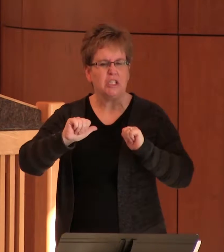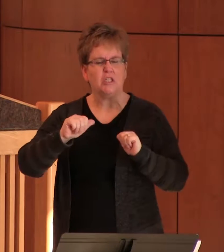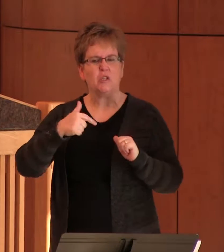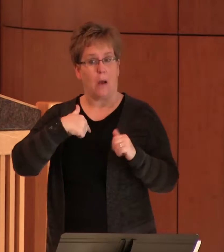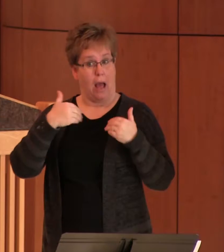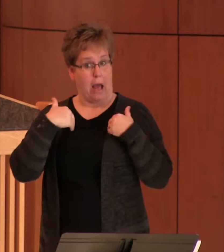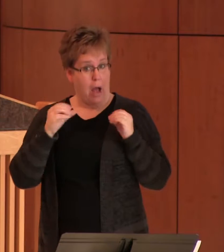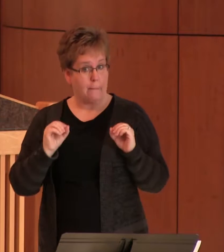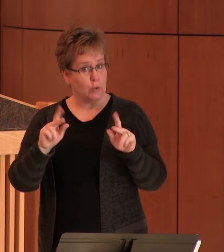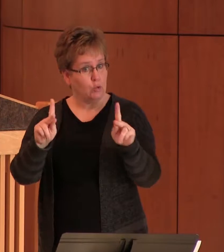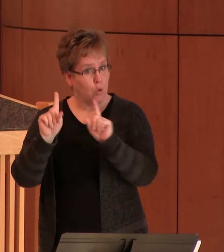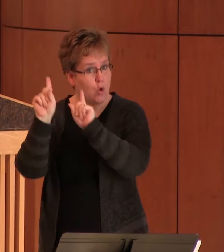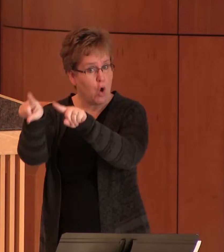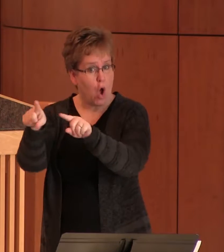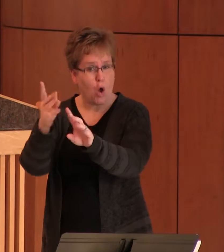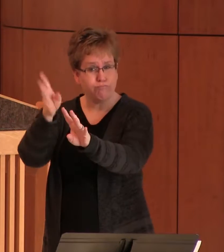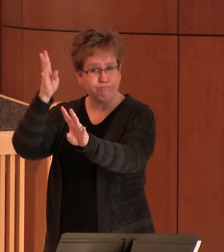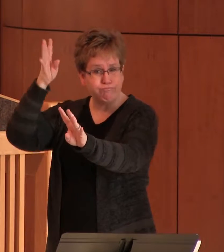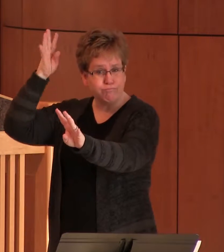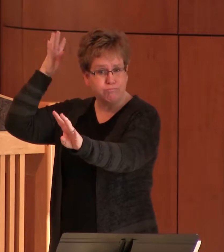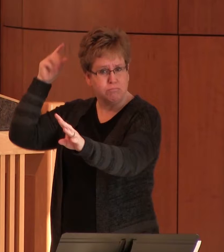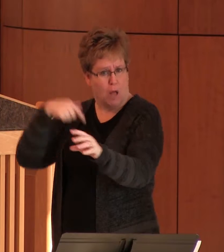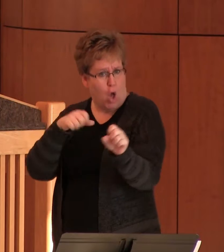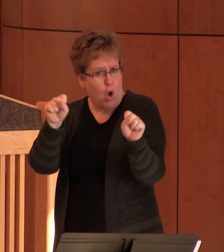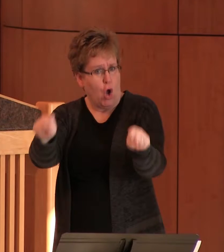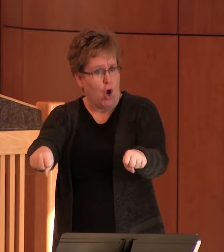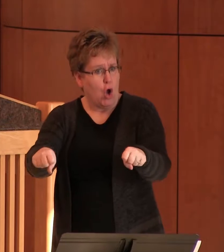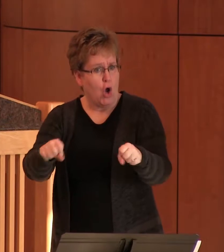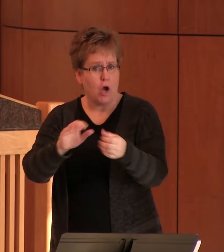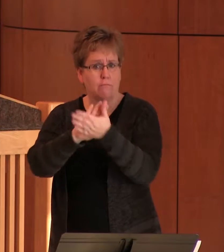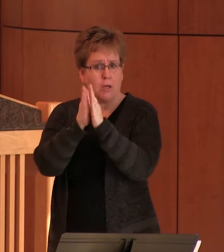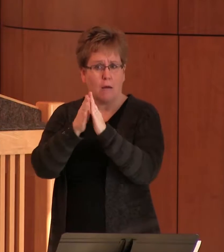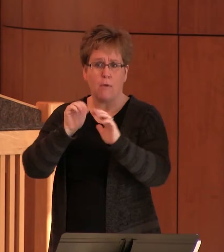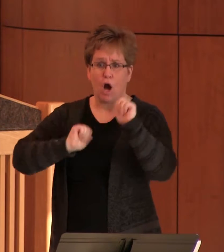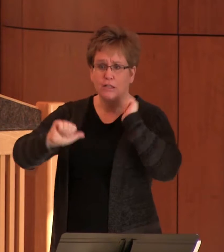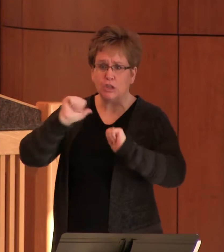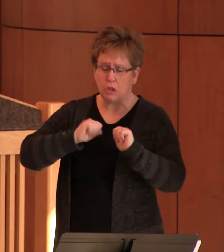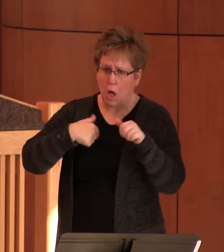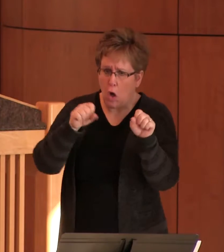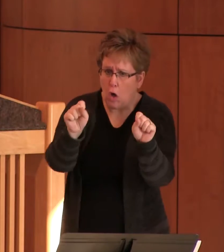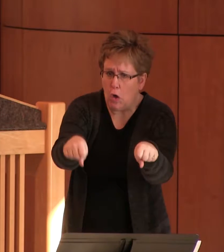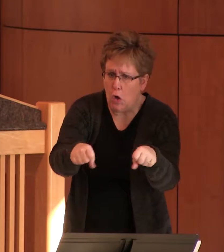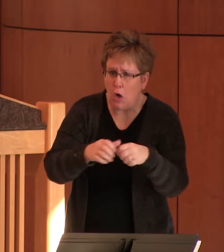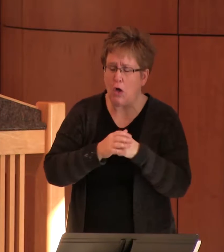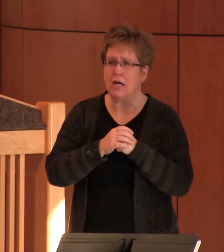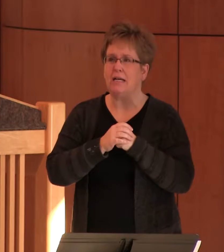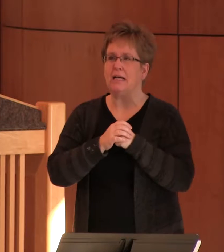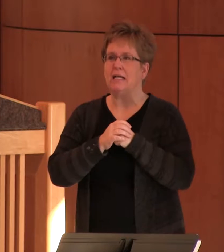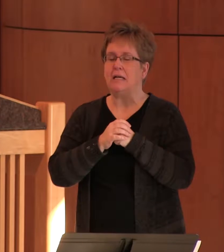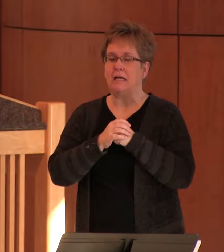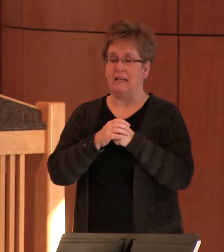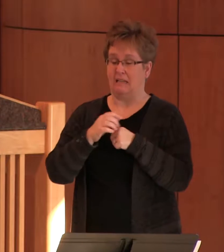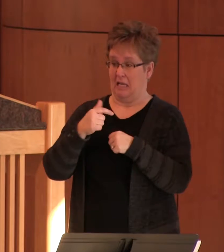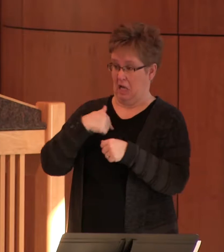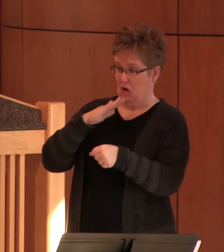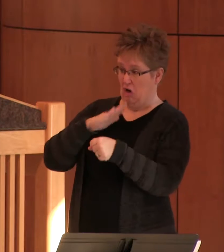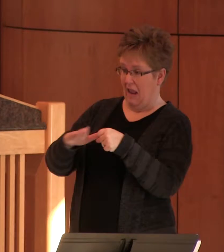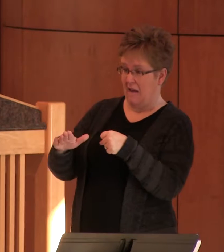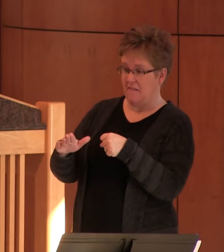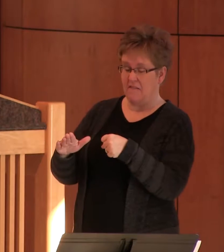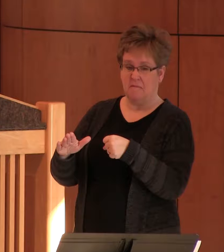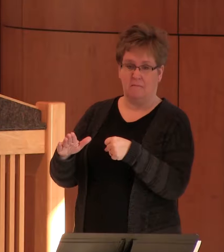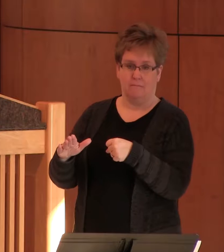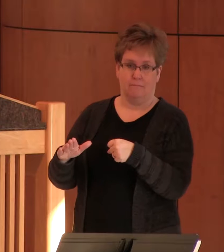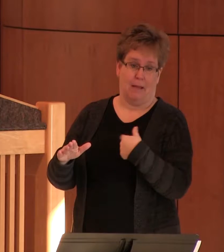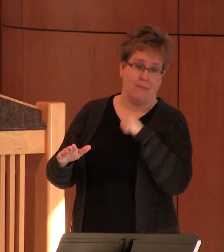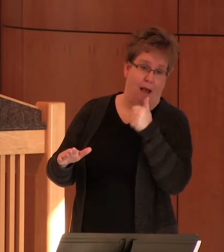had my opportunities to go and stand in line and to be auditioned. And it's not that I didn't think I was good enough. Truth